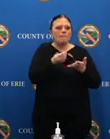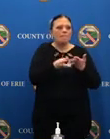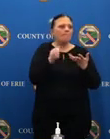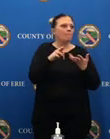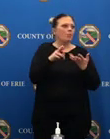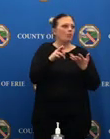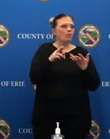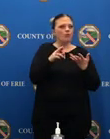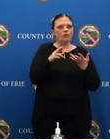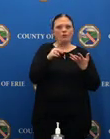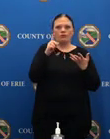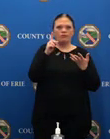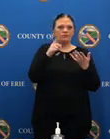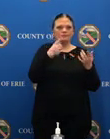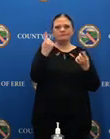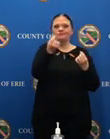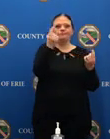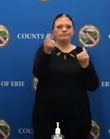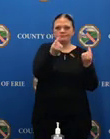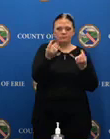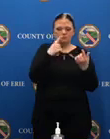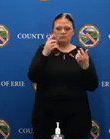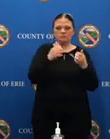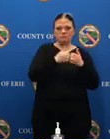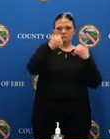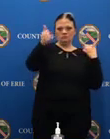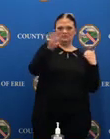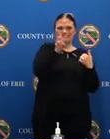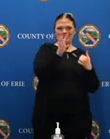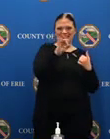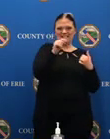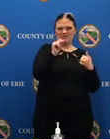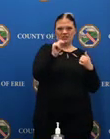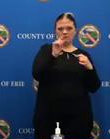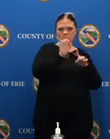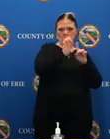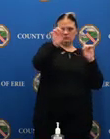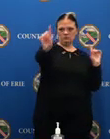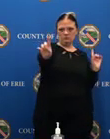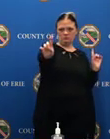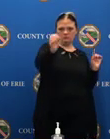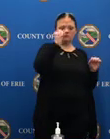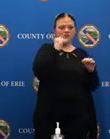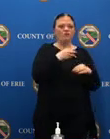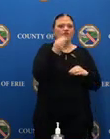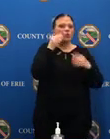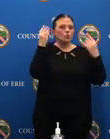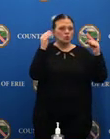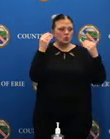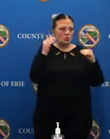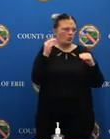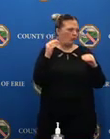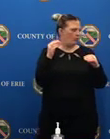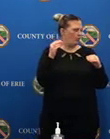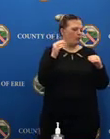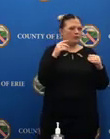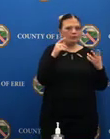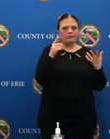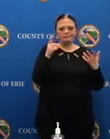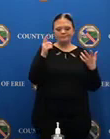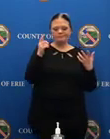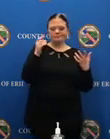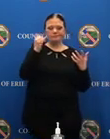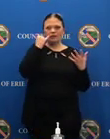want to stay at least 6 feet away from other people. So when if you're in a grocery store, if you're looking to